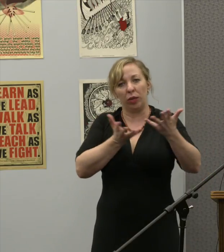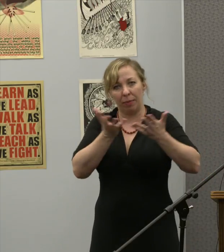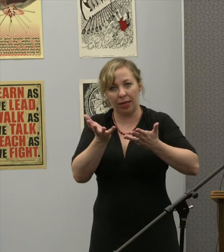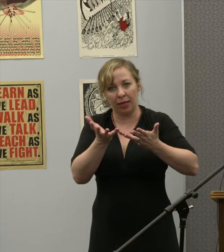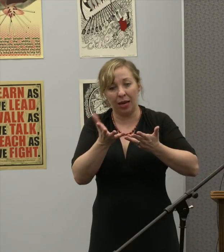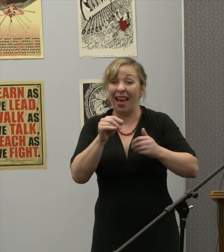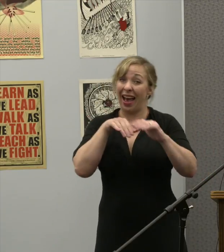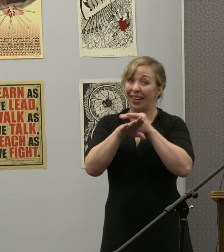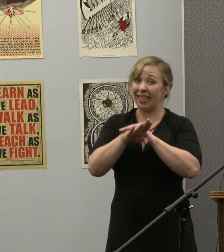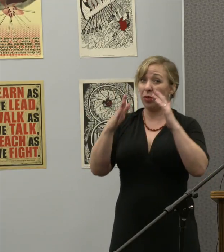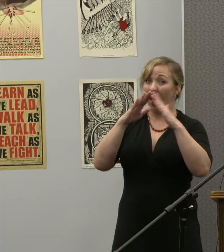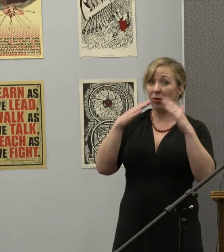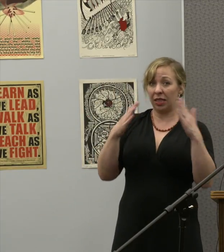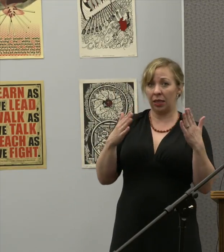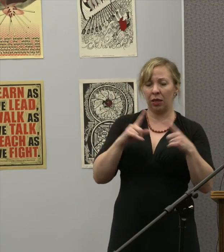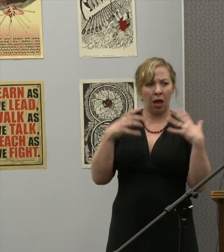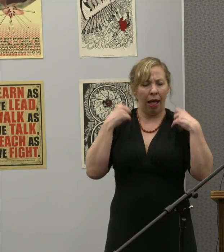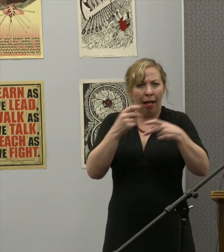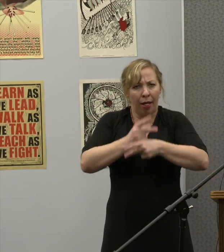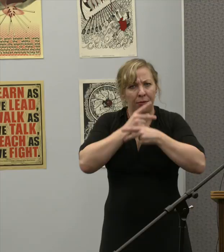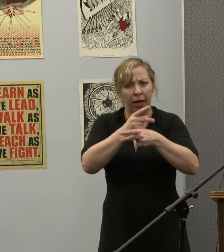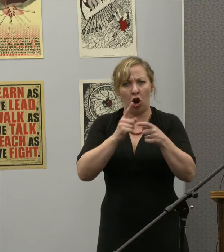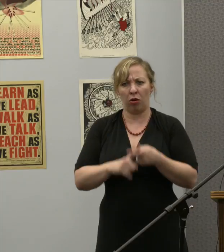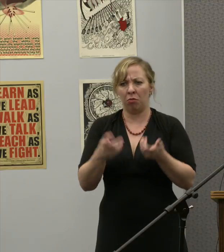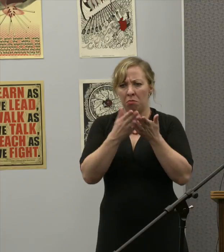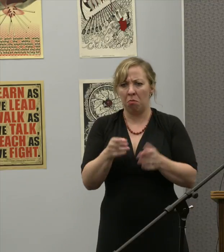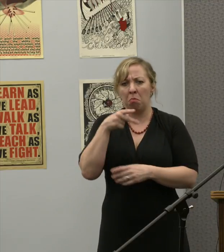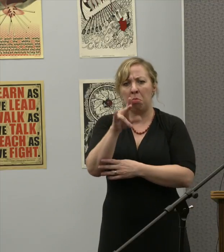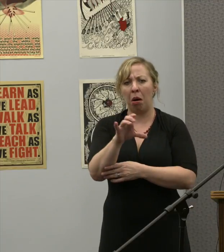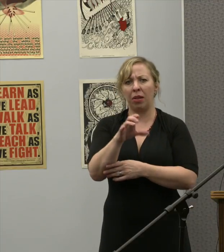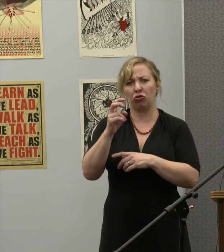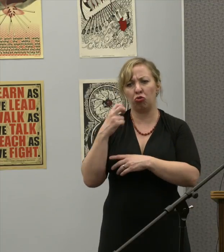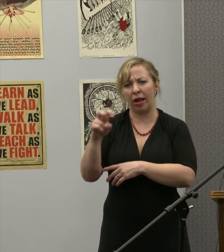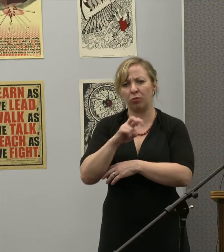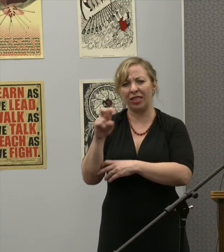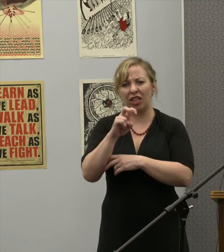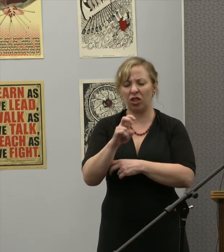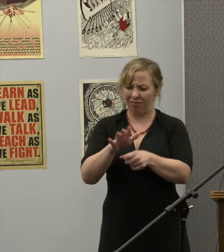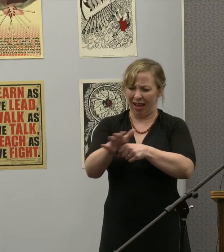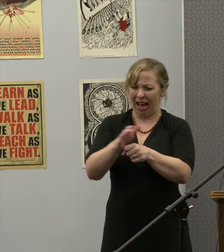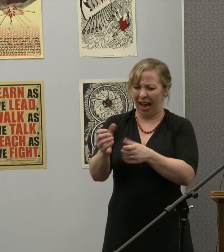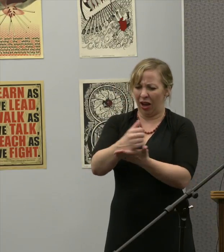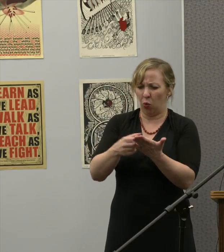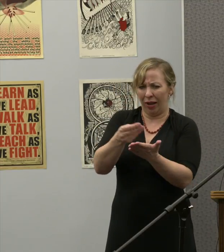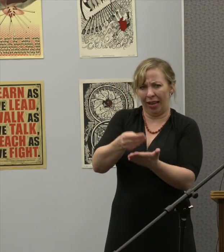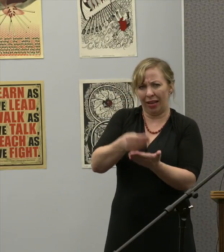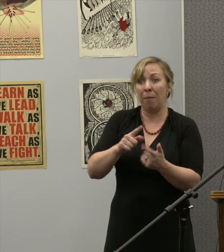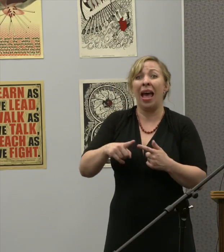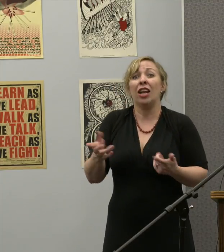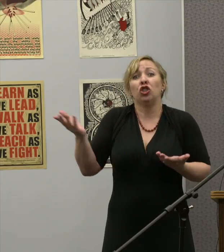and accessible housing, health care, public transportation, adequate income, and services for people